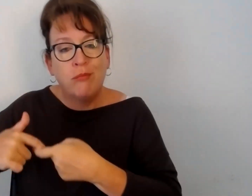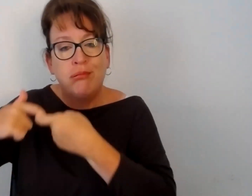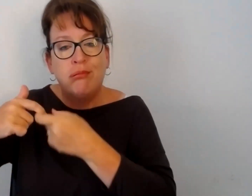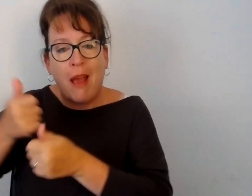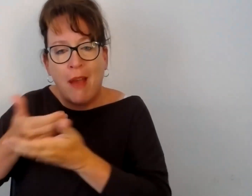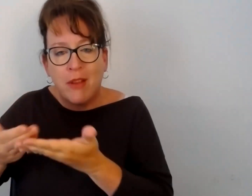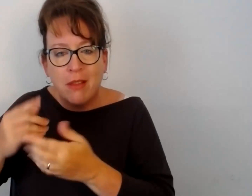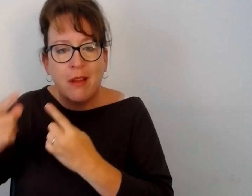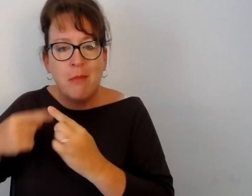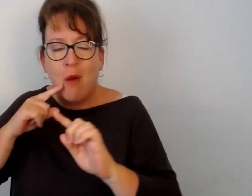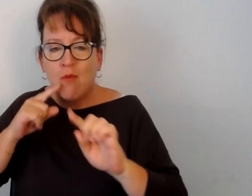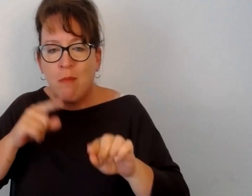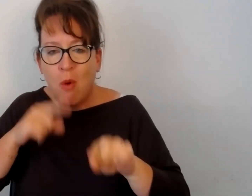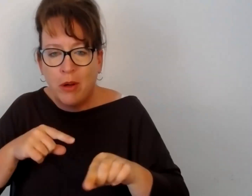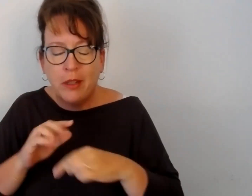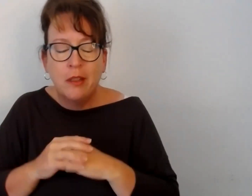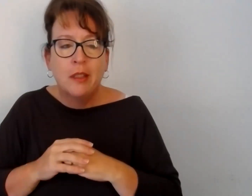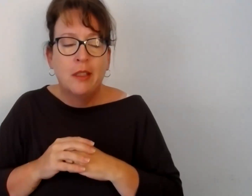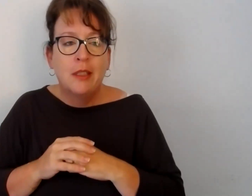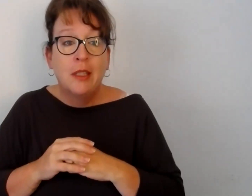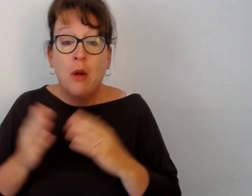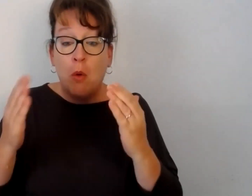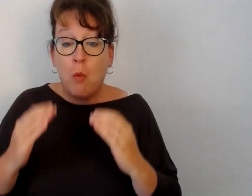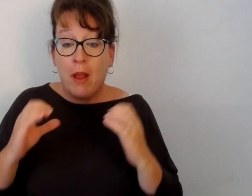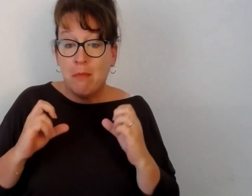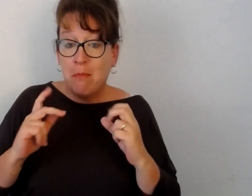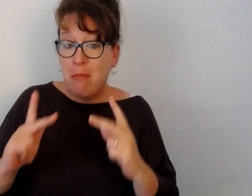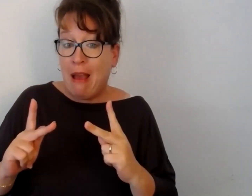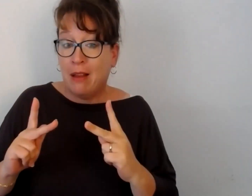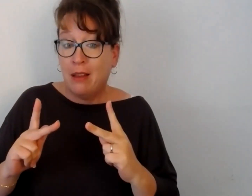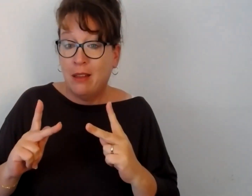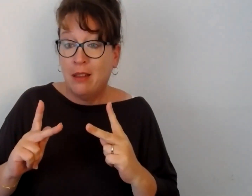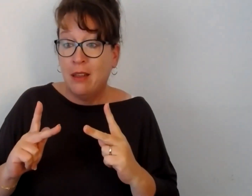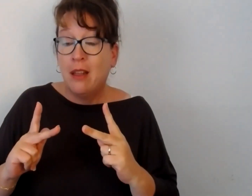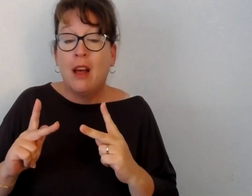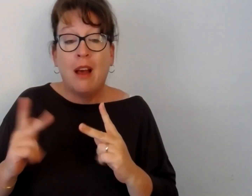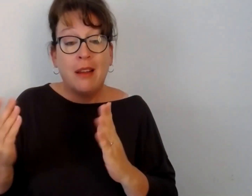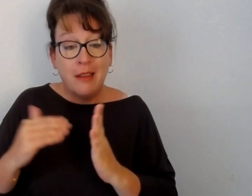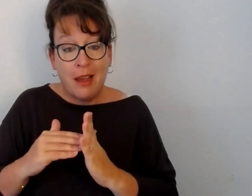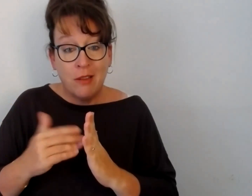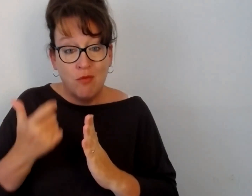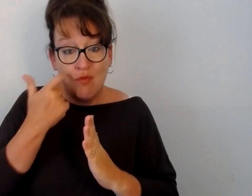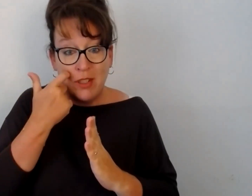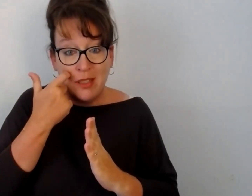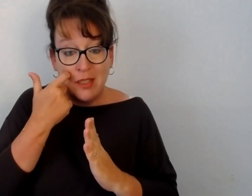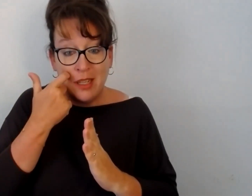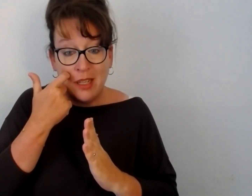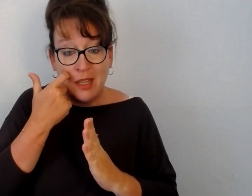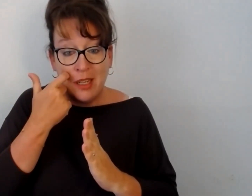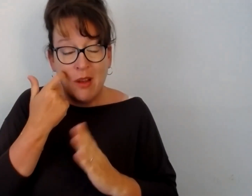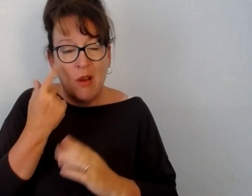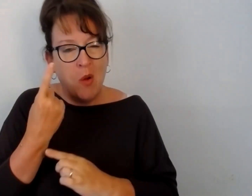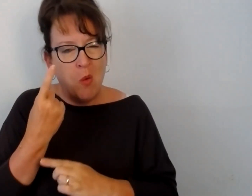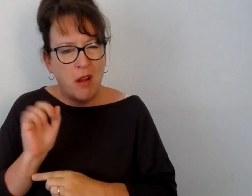and correcting the maps. And when they came out just recently, again, one of our areas